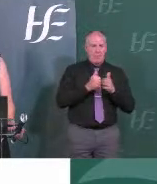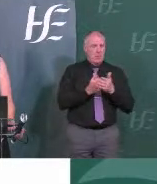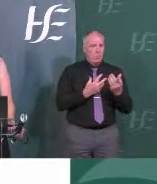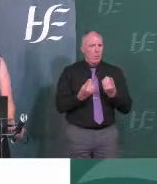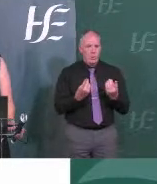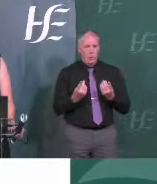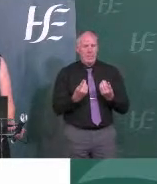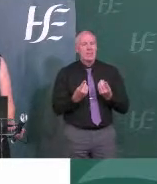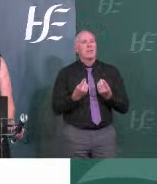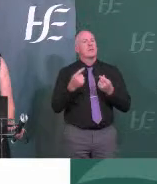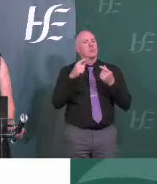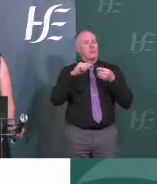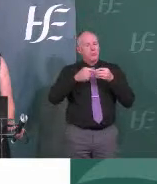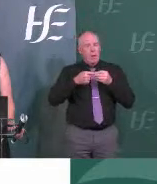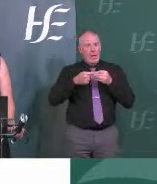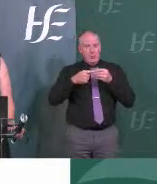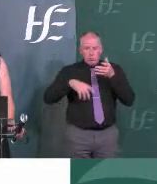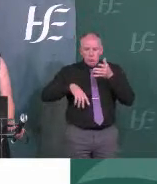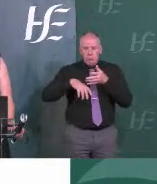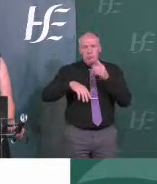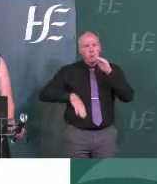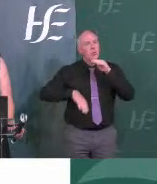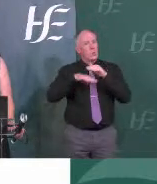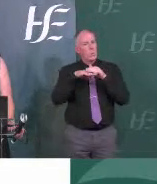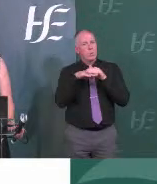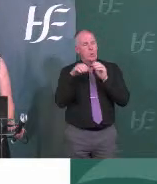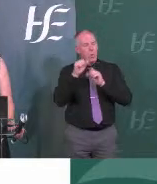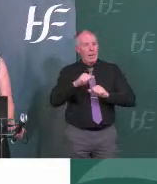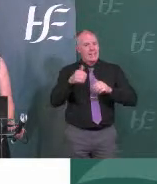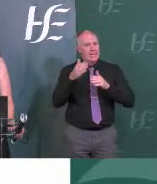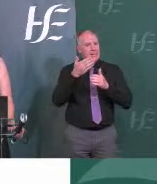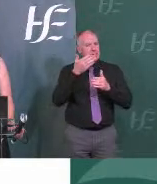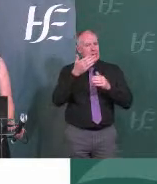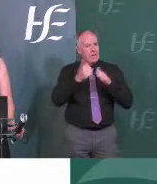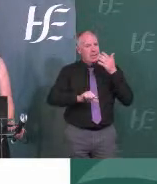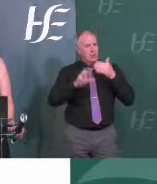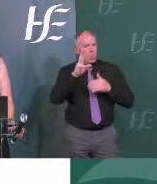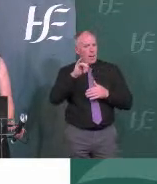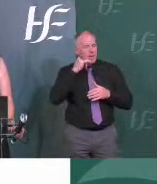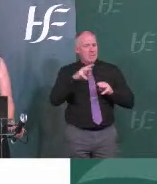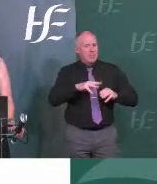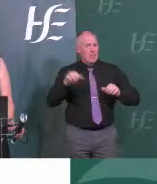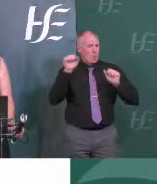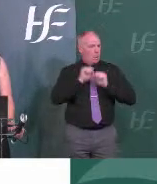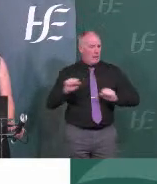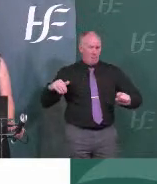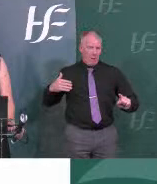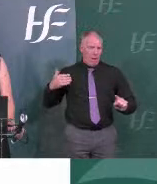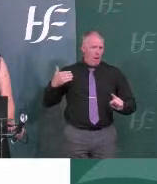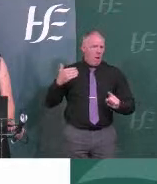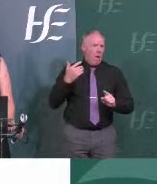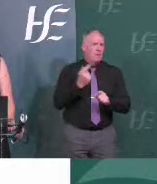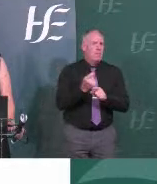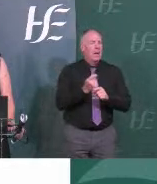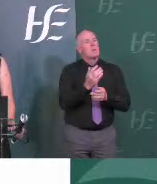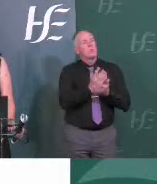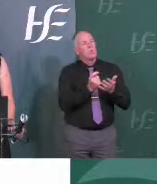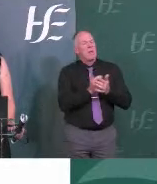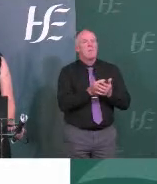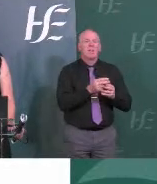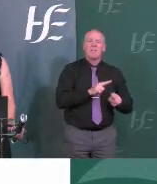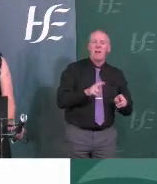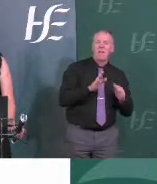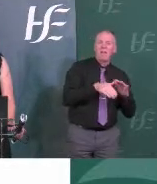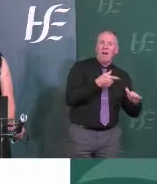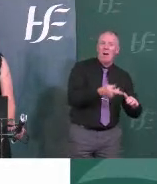to have an in on those waiting lists for people who've been waiting for appointments now for a very long time in some cases, in other cases not so long,